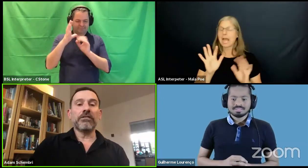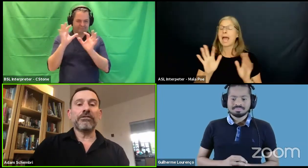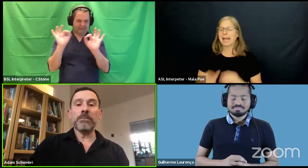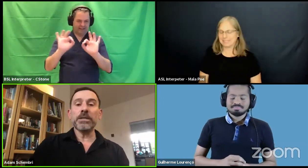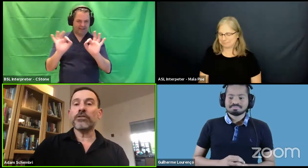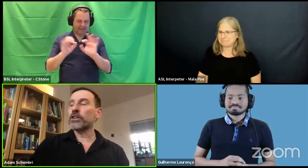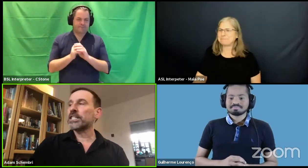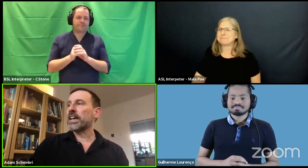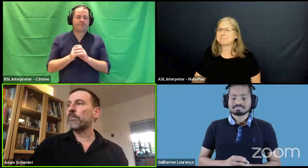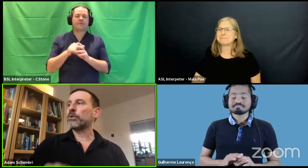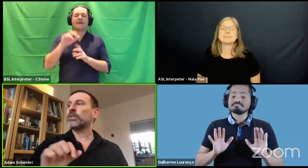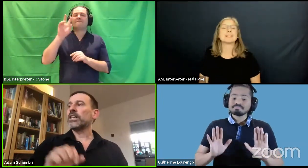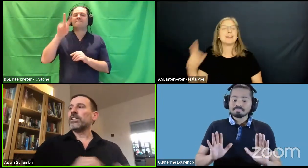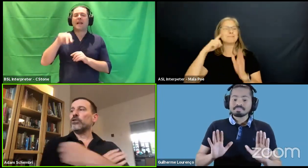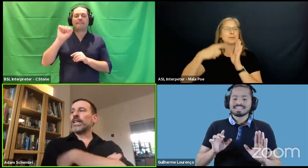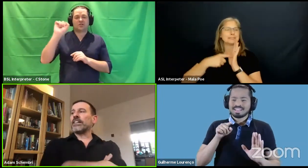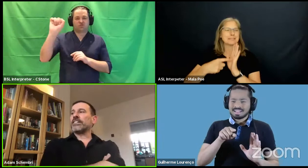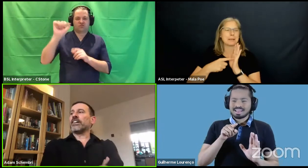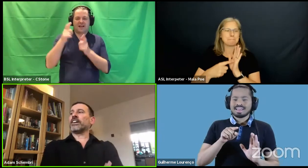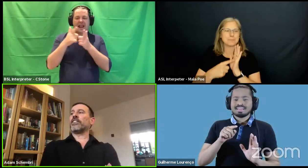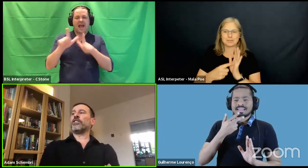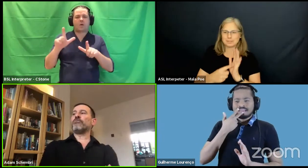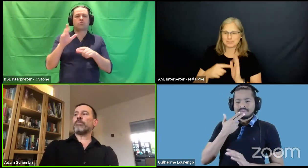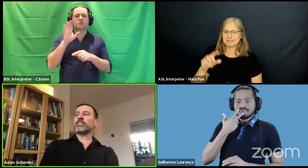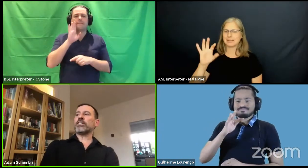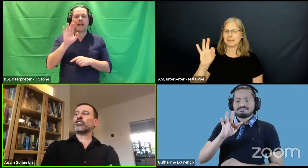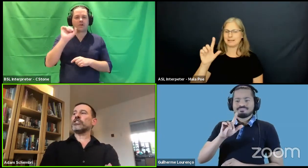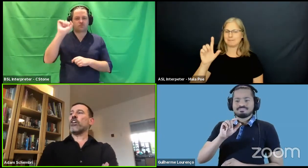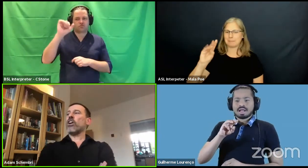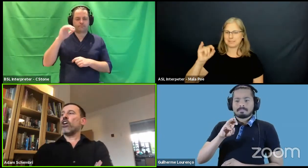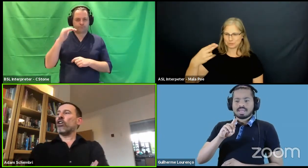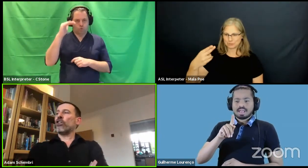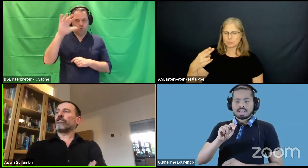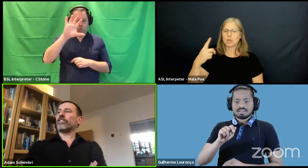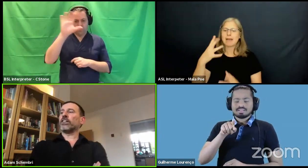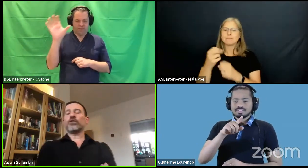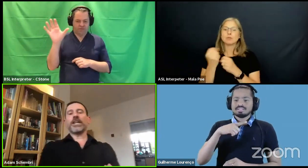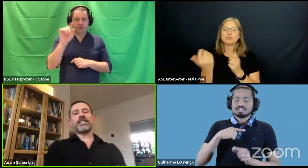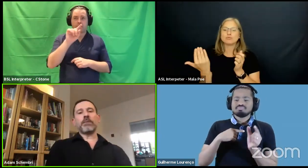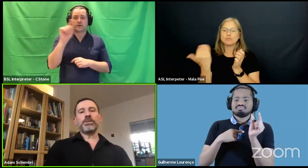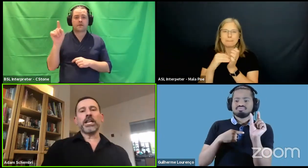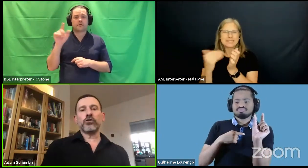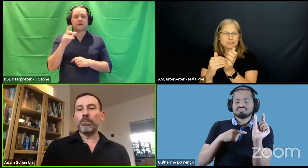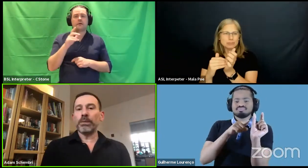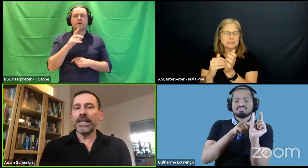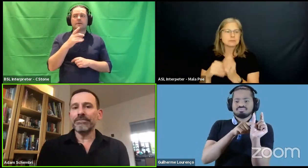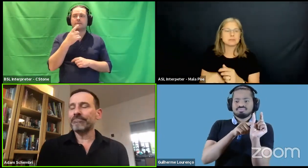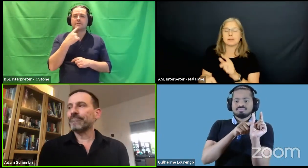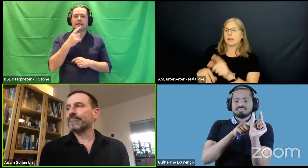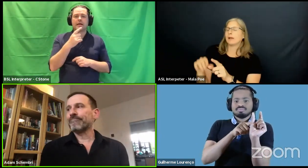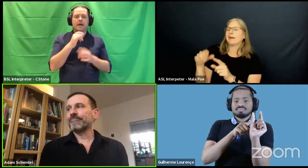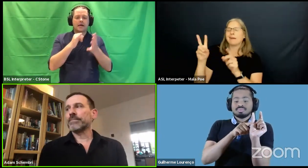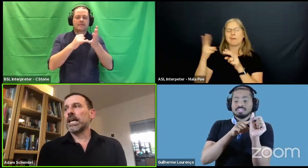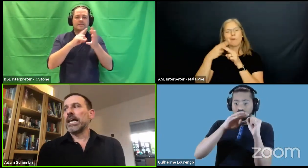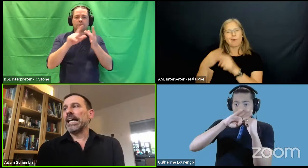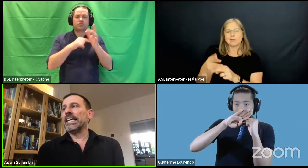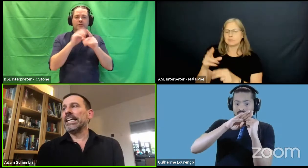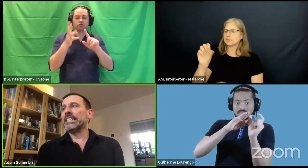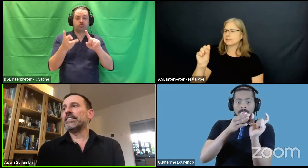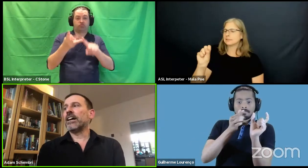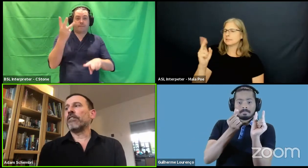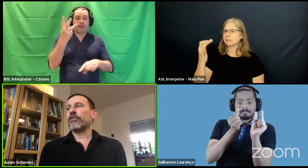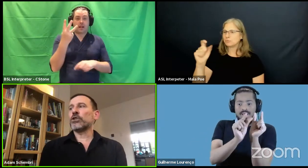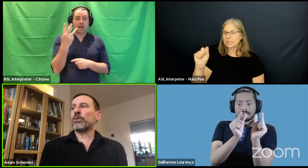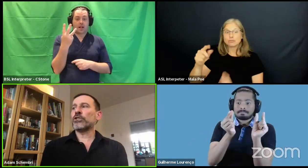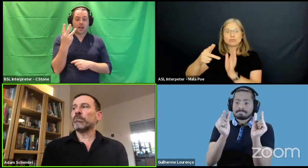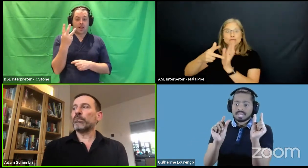in Flemish, for example, you get the repetition of you get subject tripling